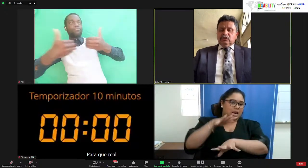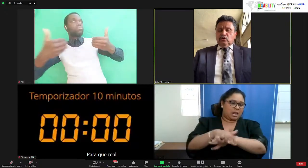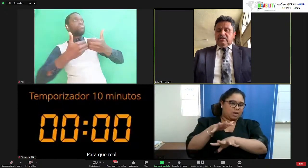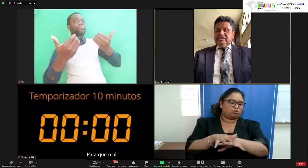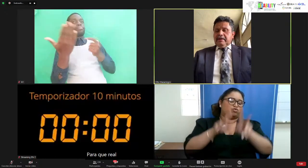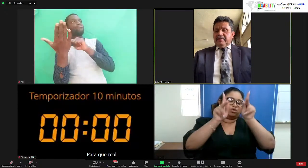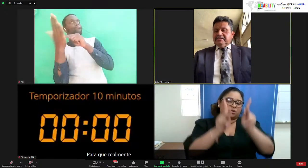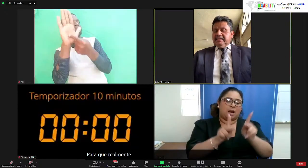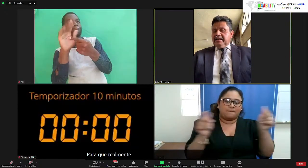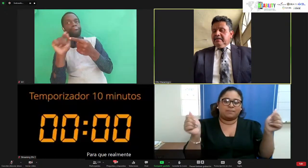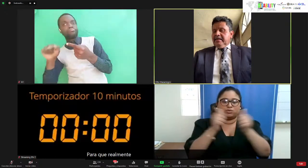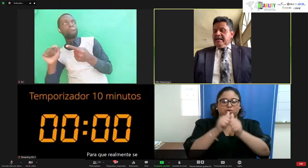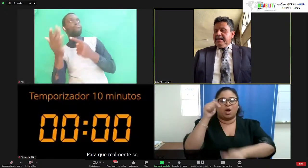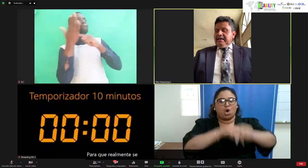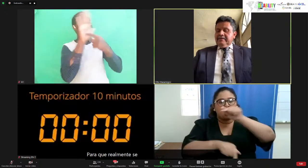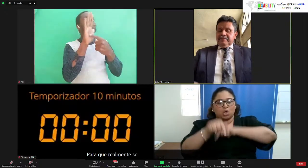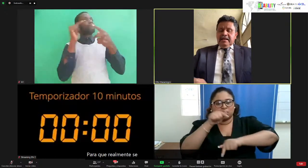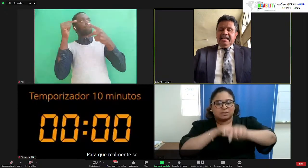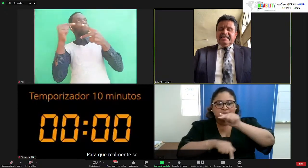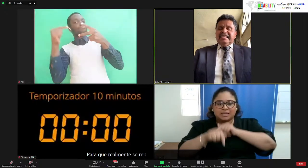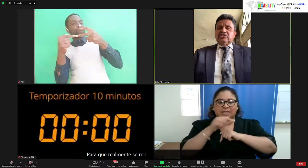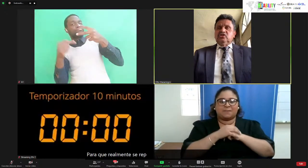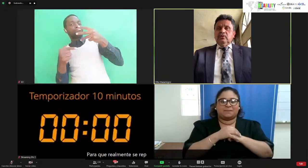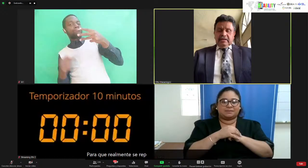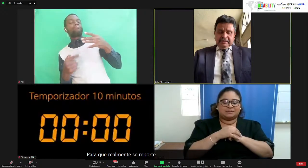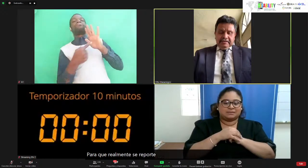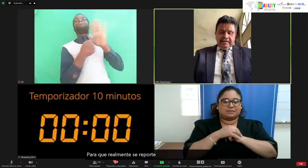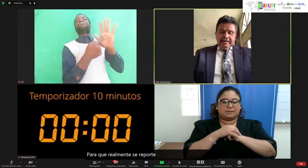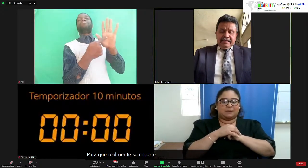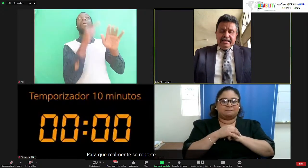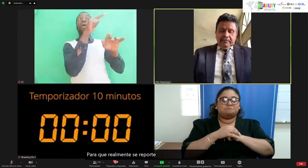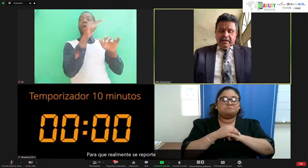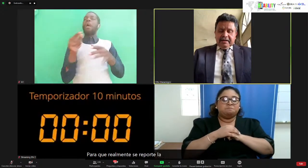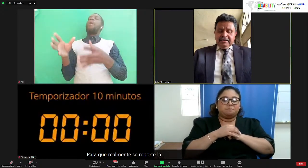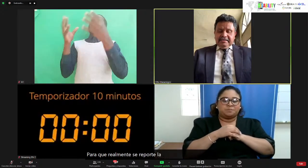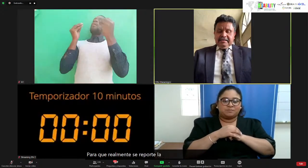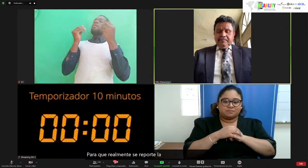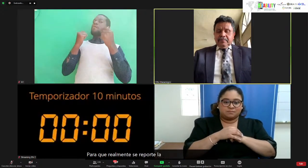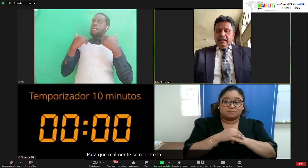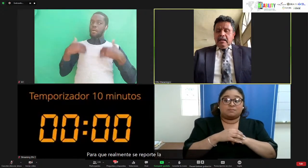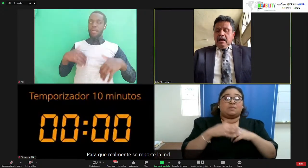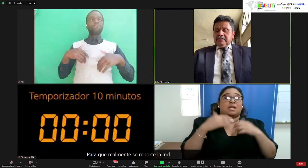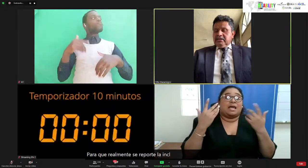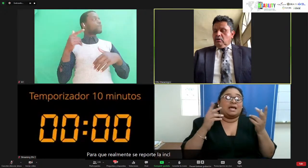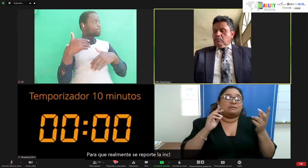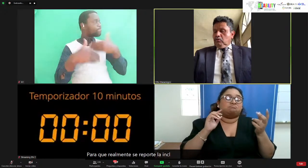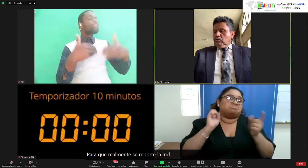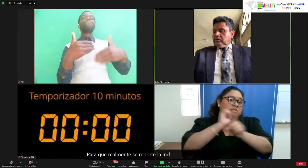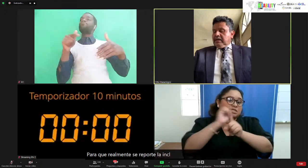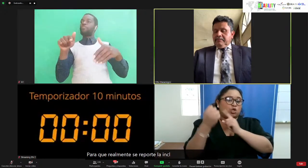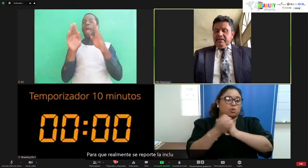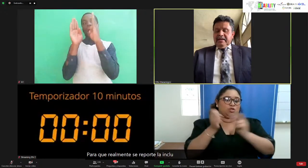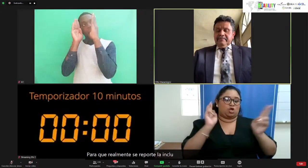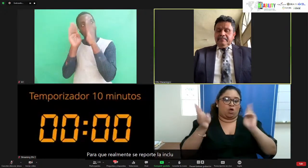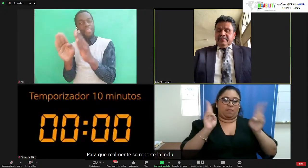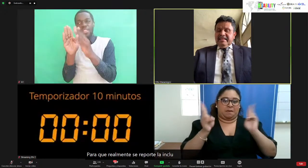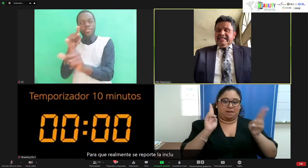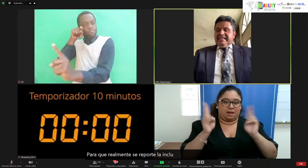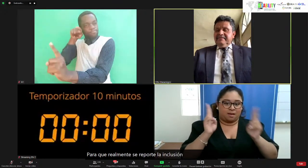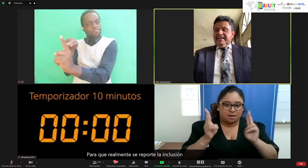actually report the inclusion of persons with disabilities in the emergency